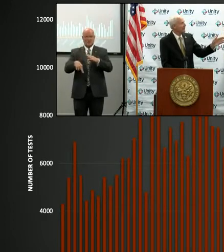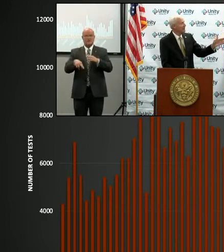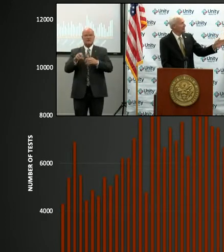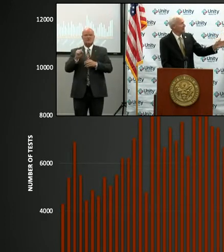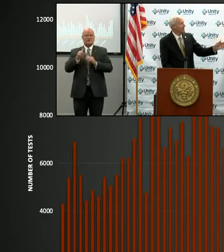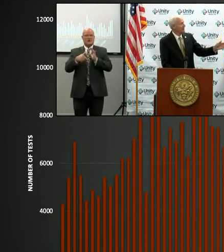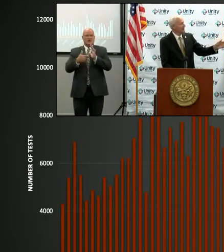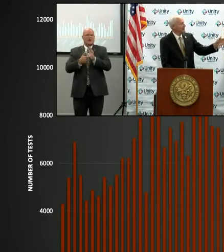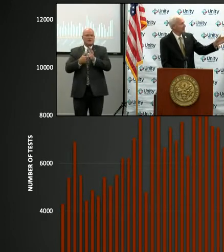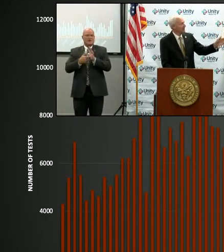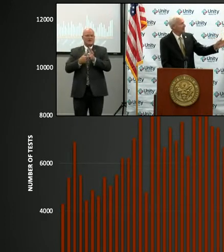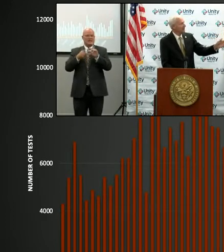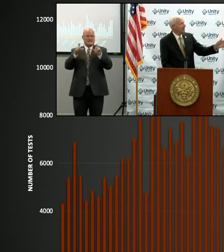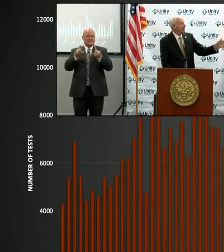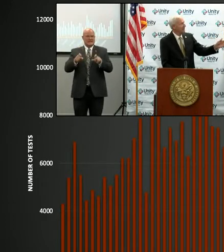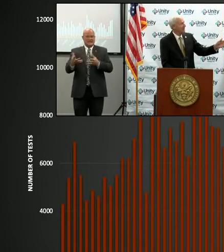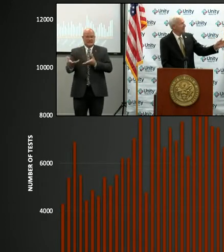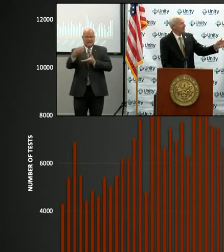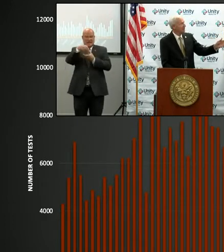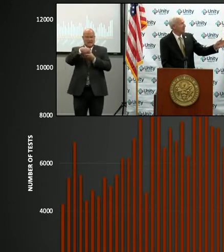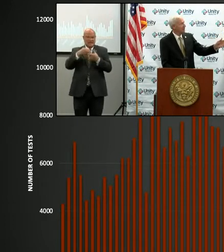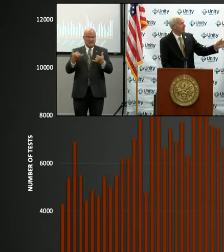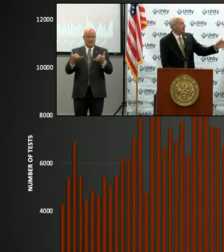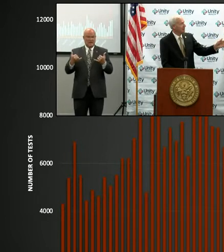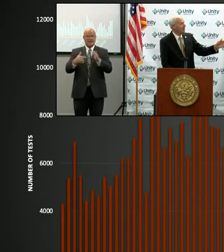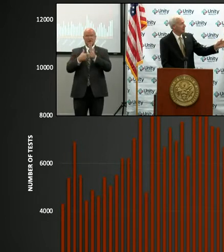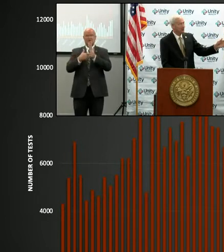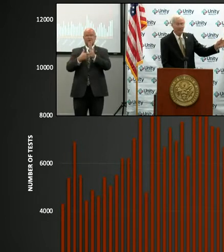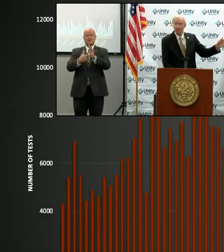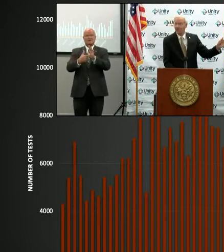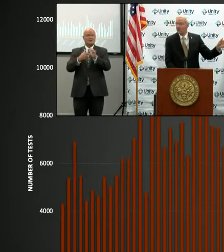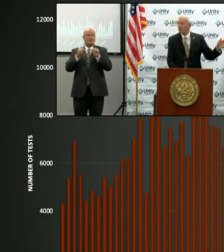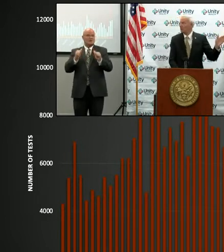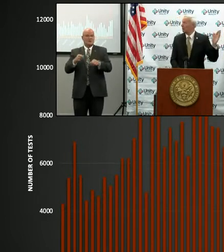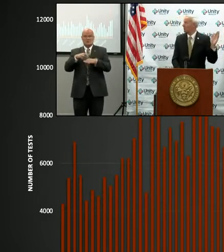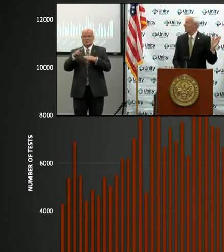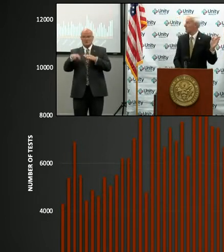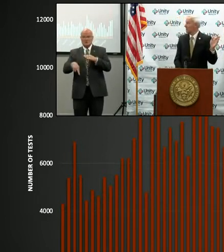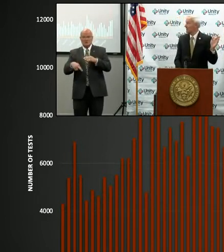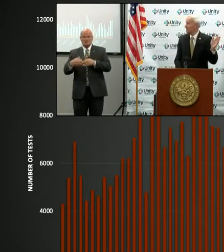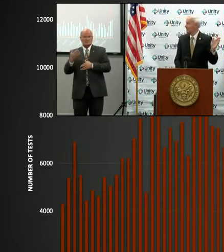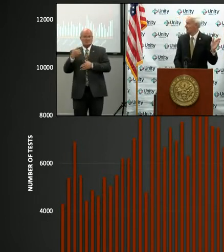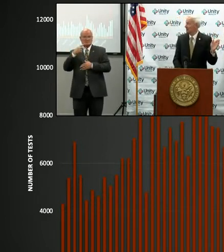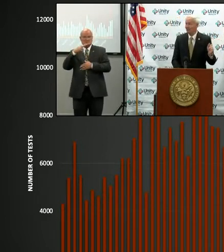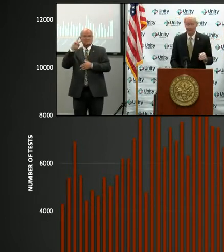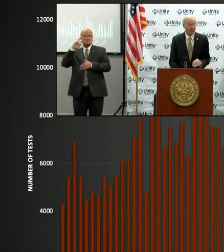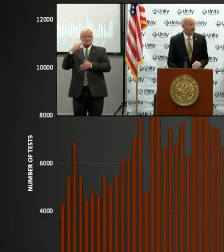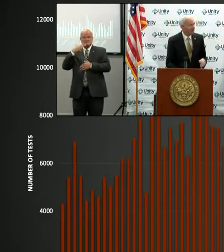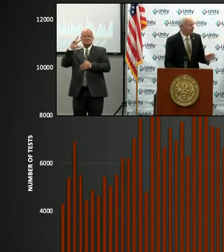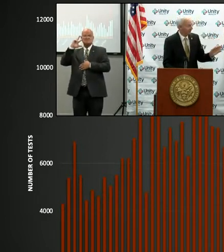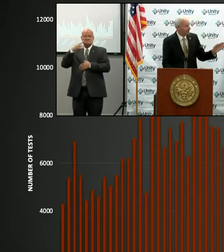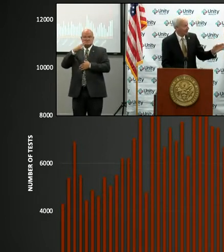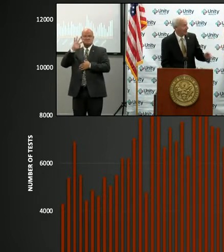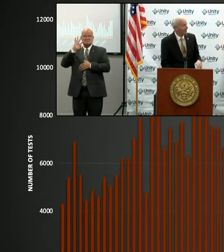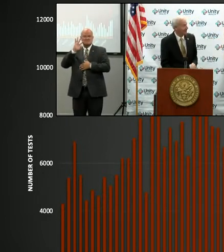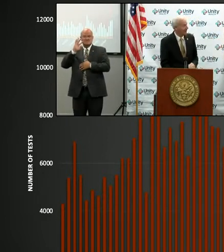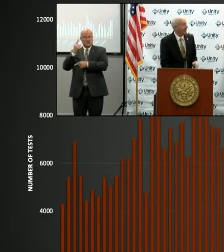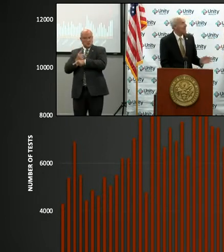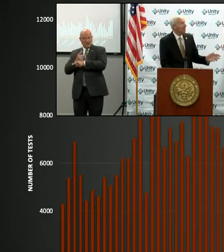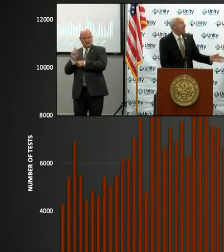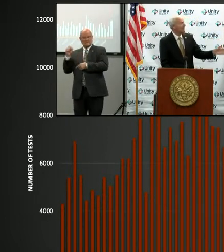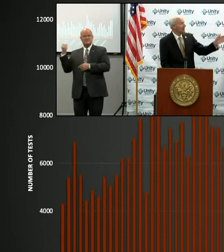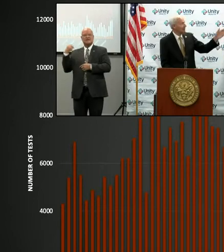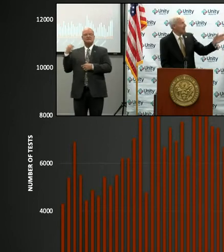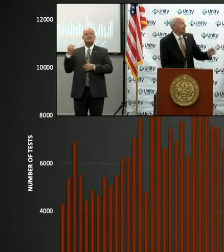so these tests that are coming in will show, could have been results on previous days. Is that right, Dr. Romero? Just want to make sure I had that